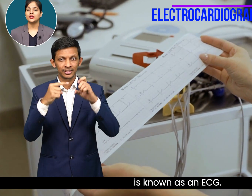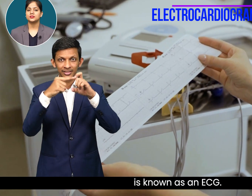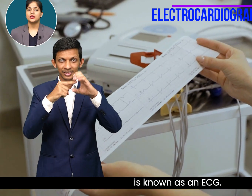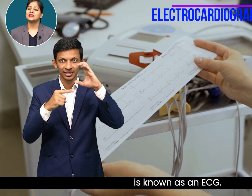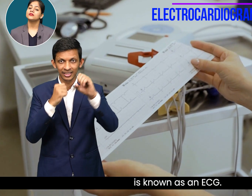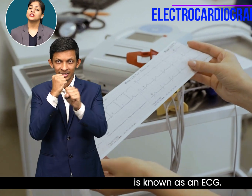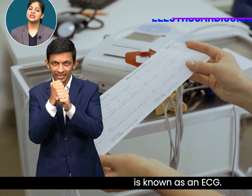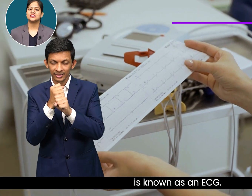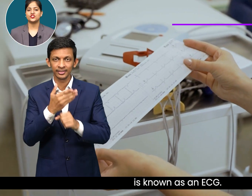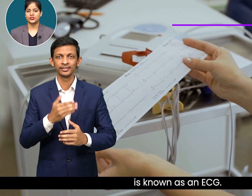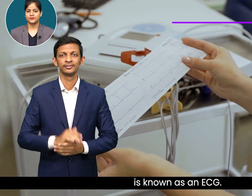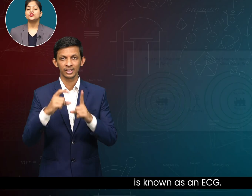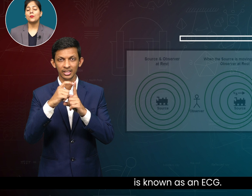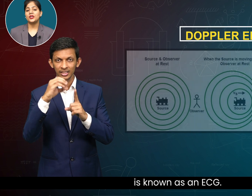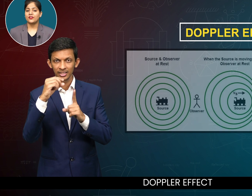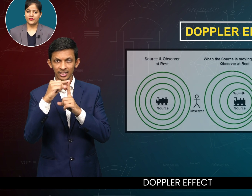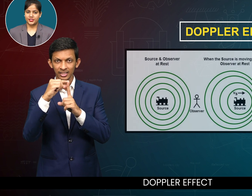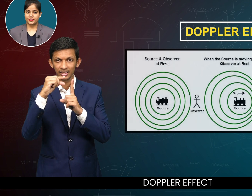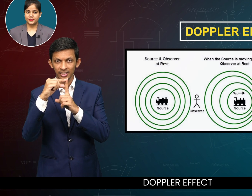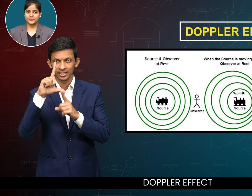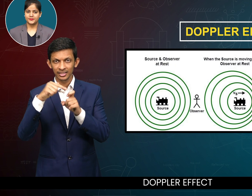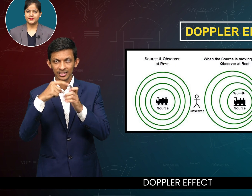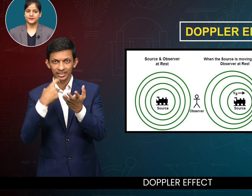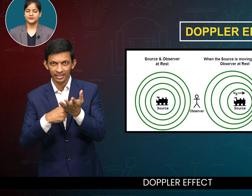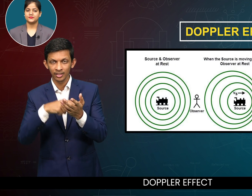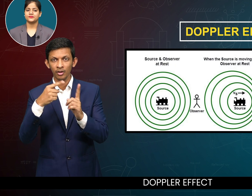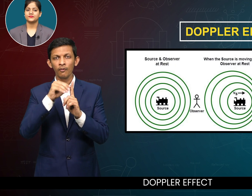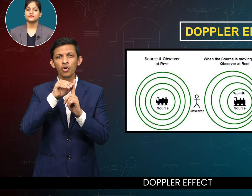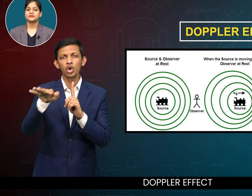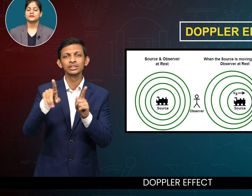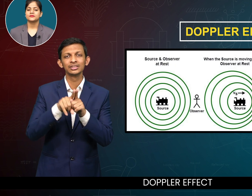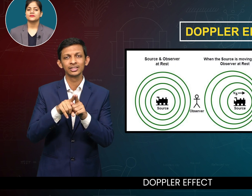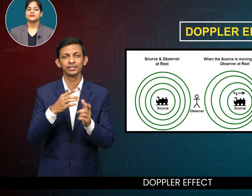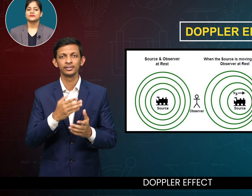known as an ECG. Doppler effect.